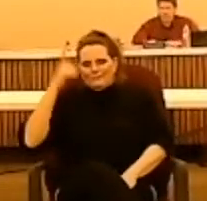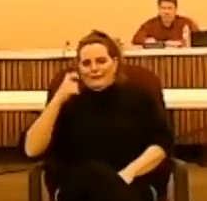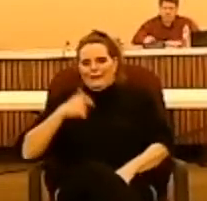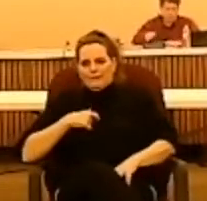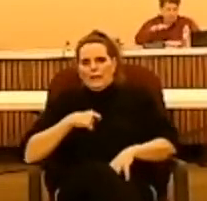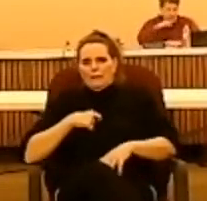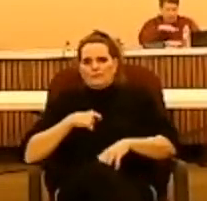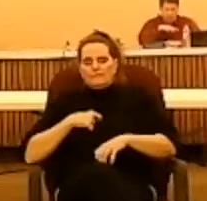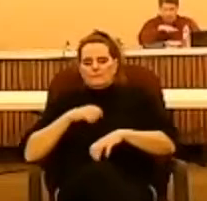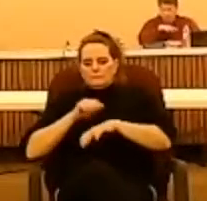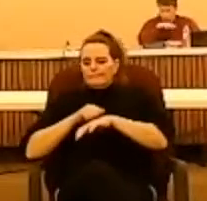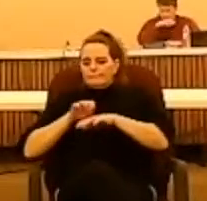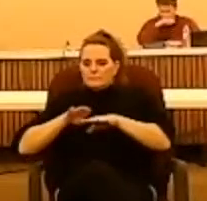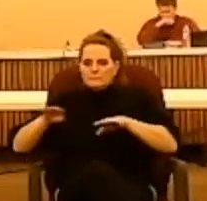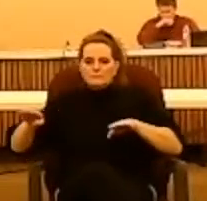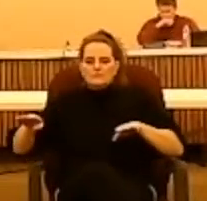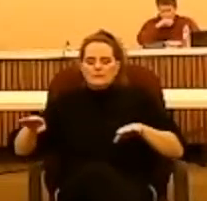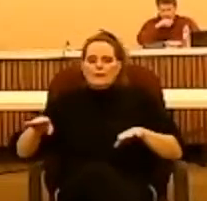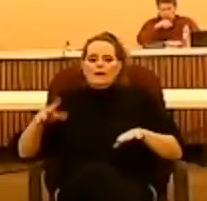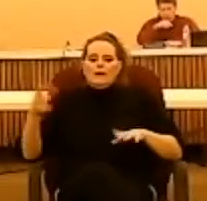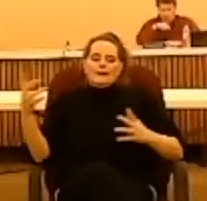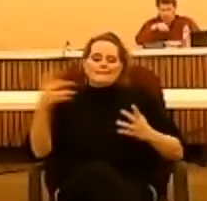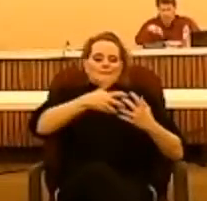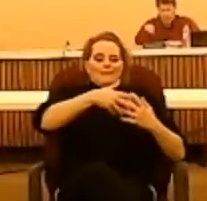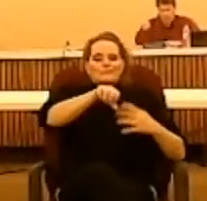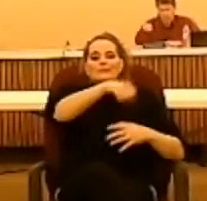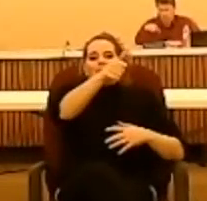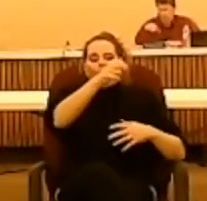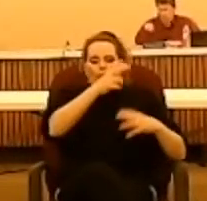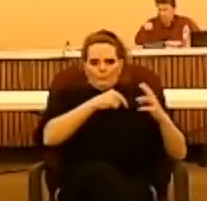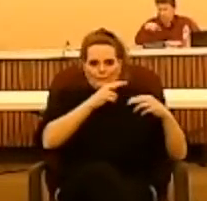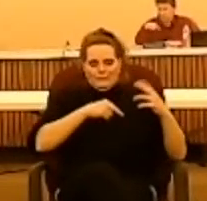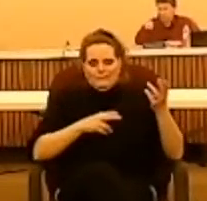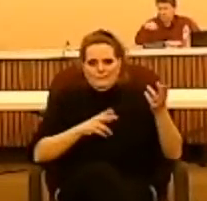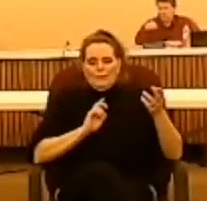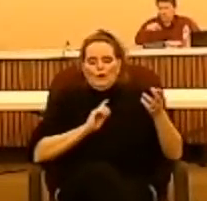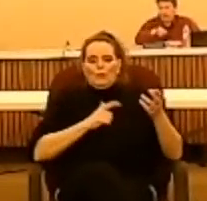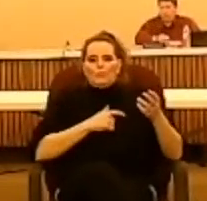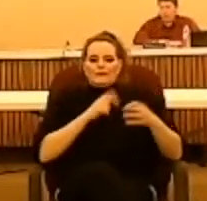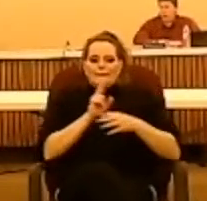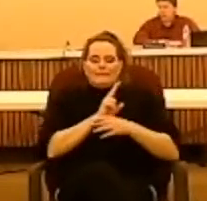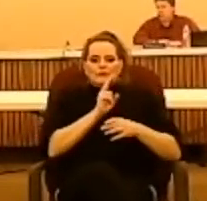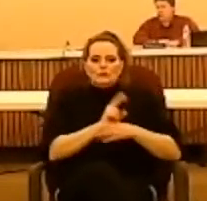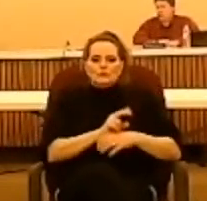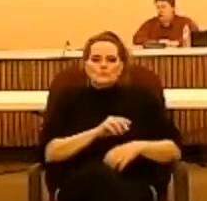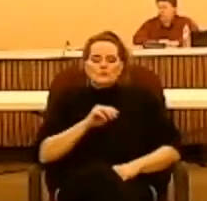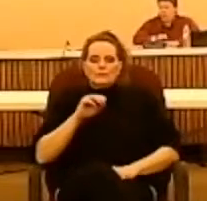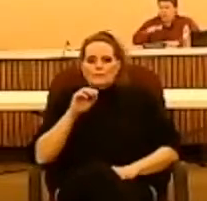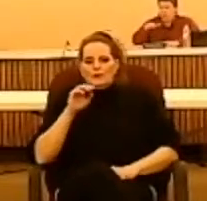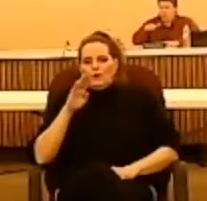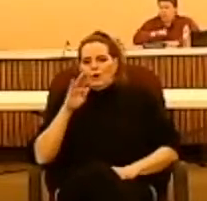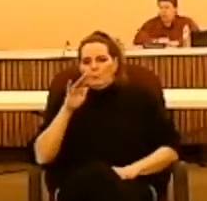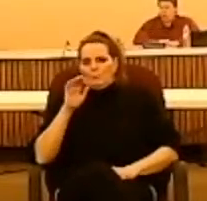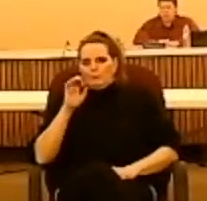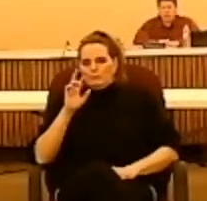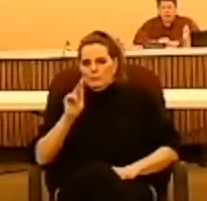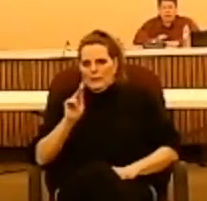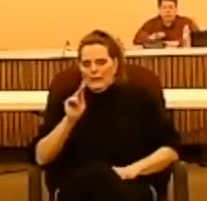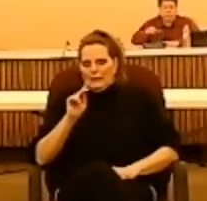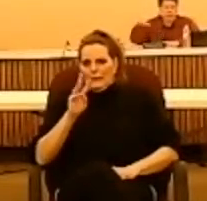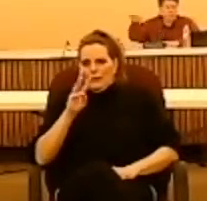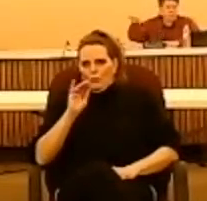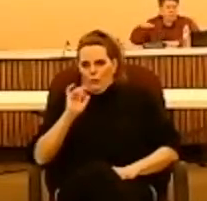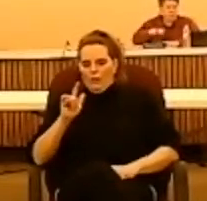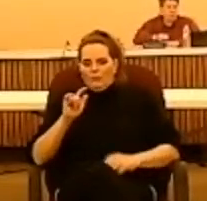it match the other building, we're going to use a block wall for the lower portion. That way it